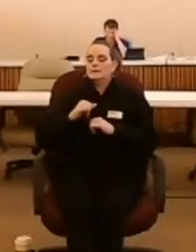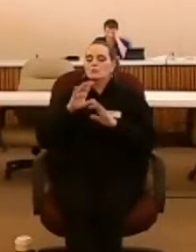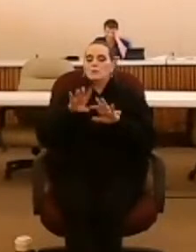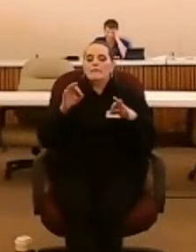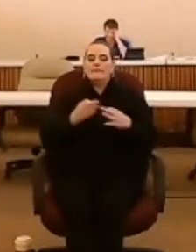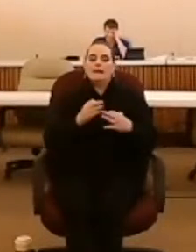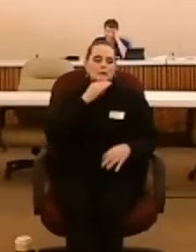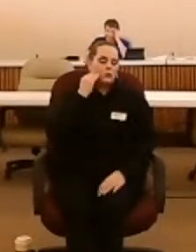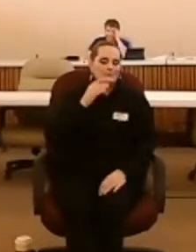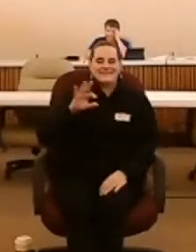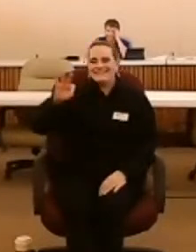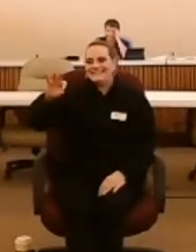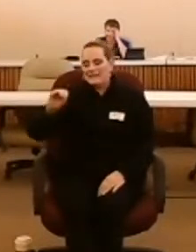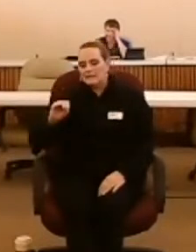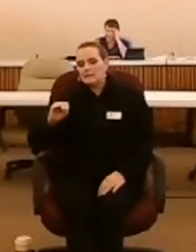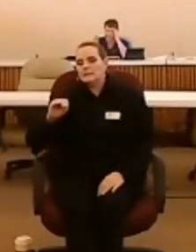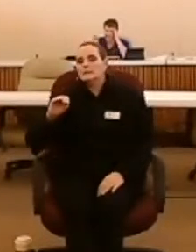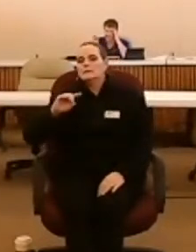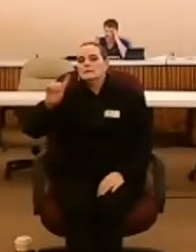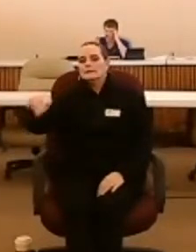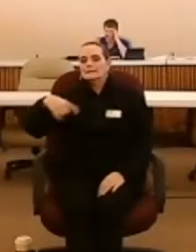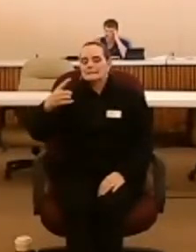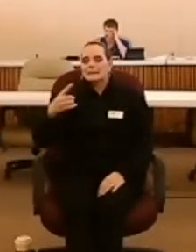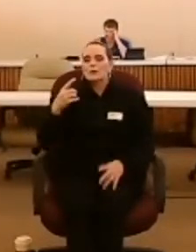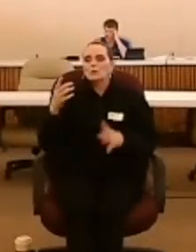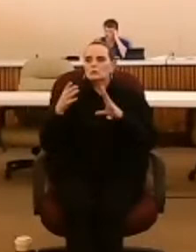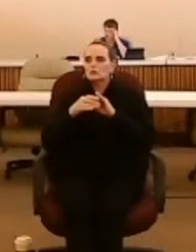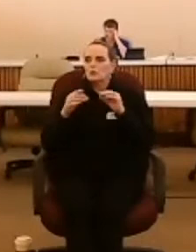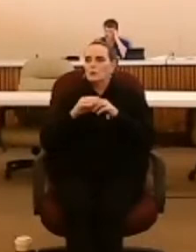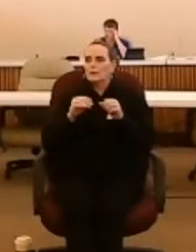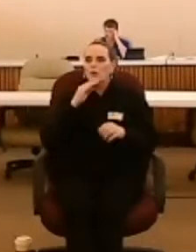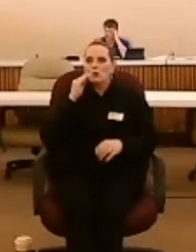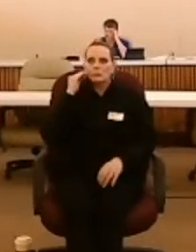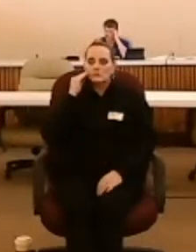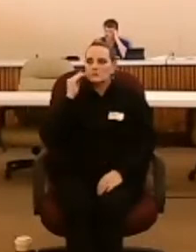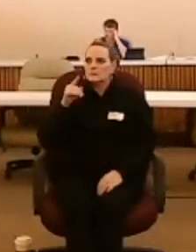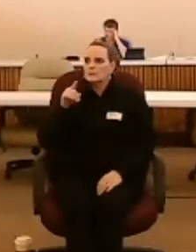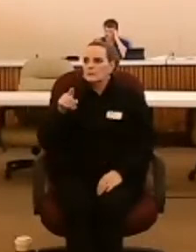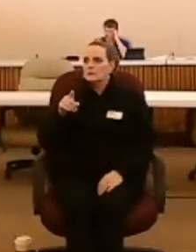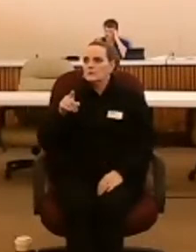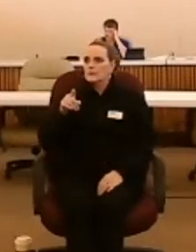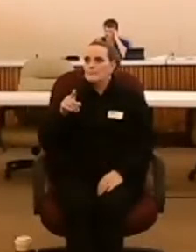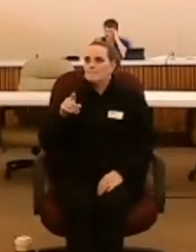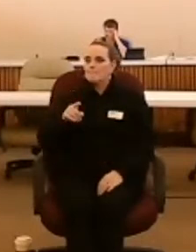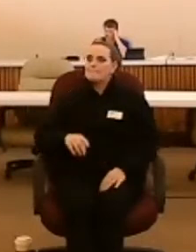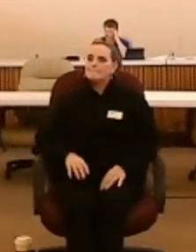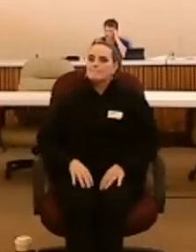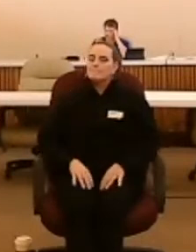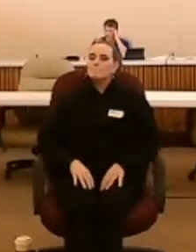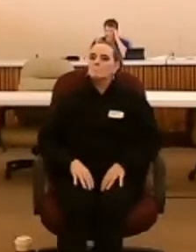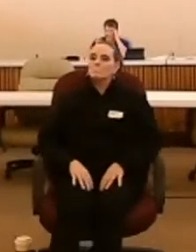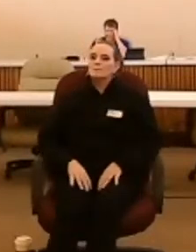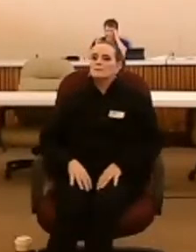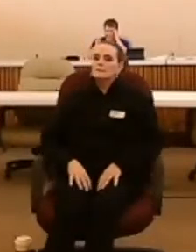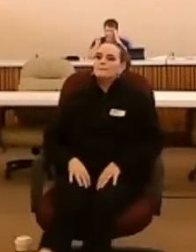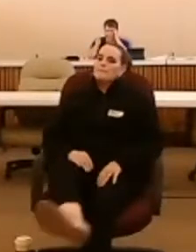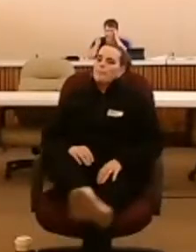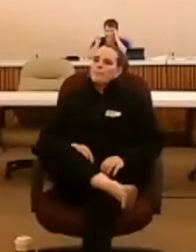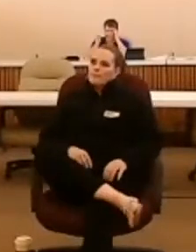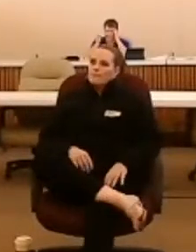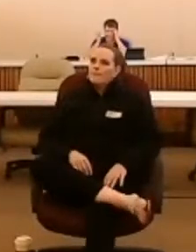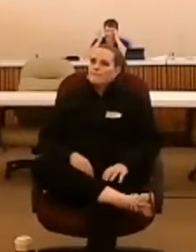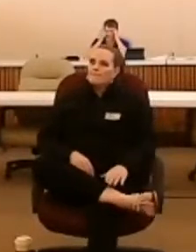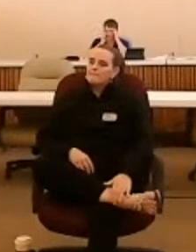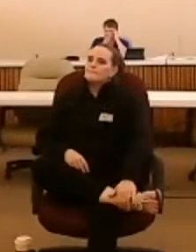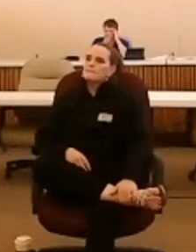90 single-story. Hold on before you guys go up there. Craig, did you have to change? Did I? You might have already, did you change